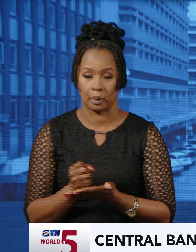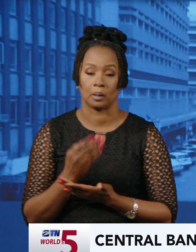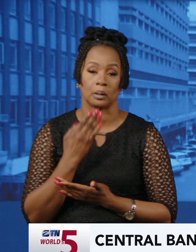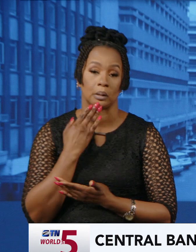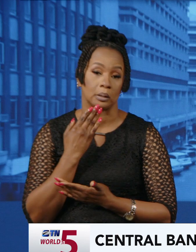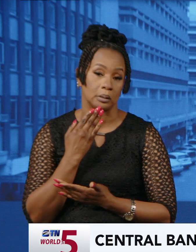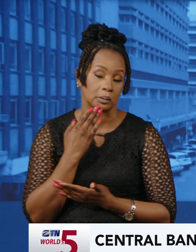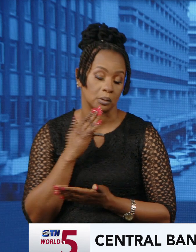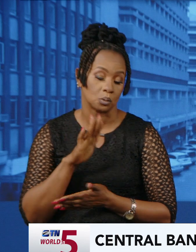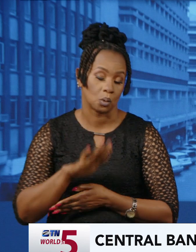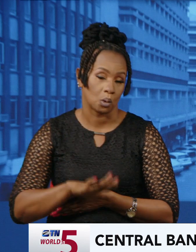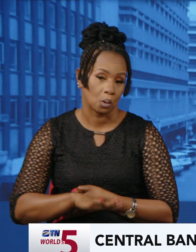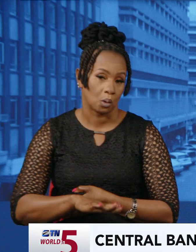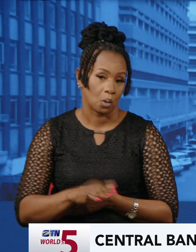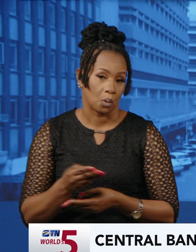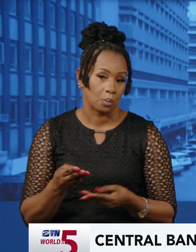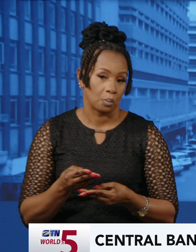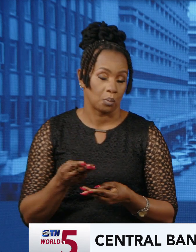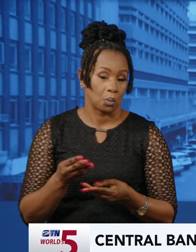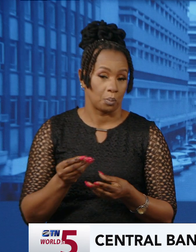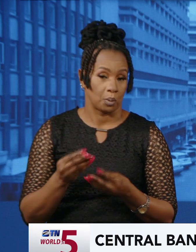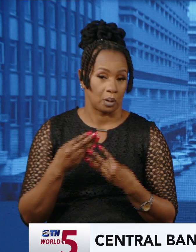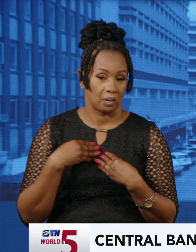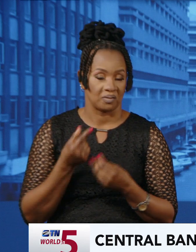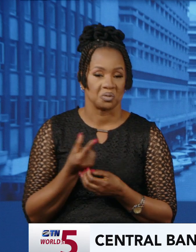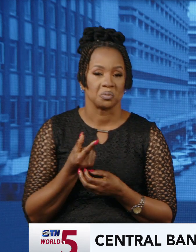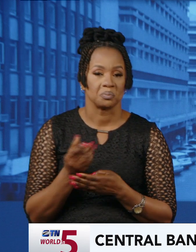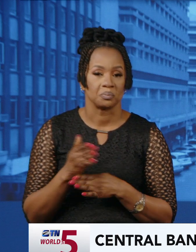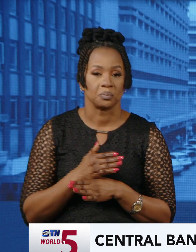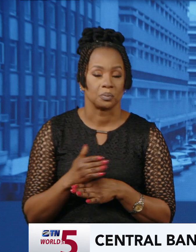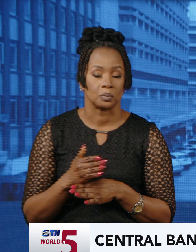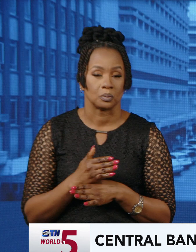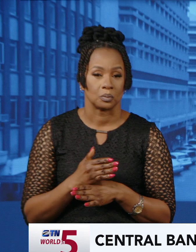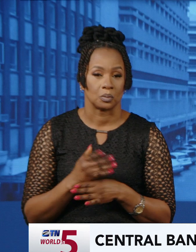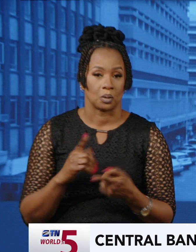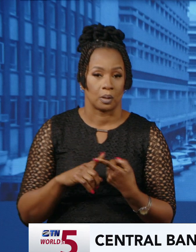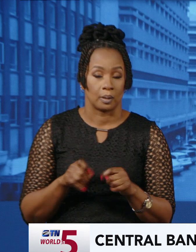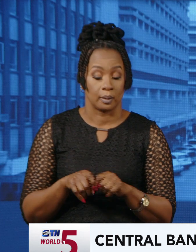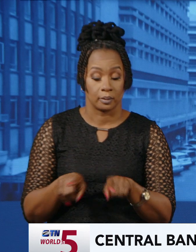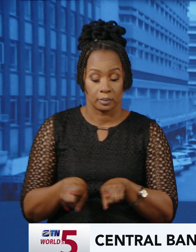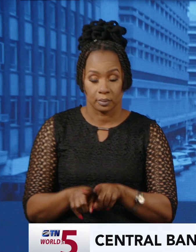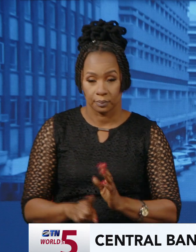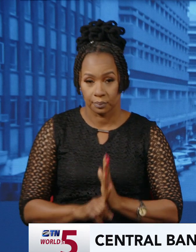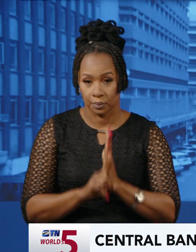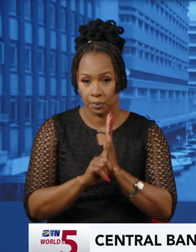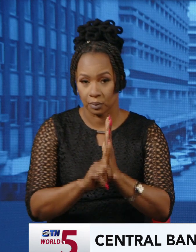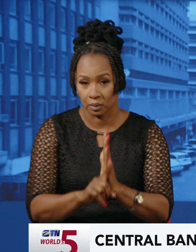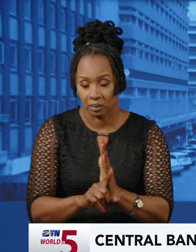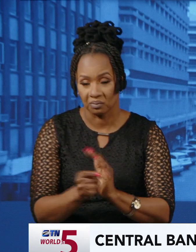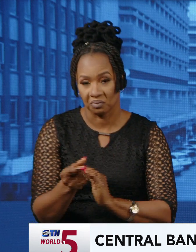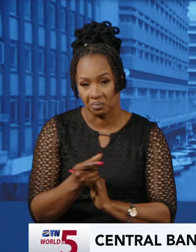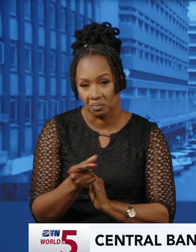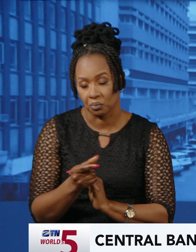to low-income individuals and as well as small businesses. And then it's also going to lead to reduced transaction